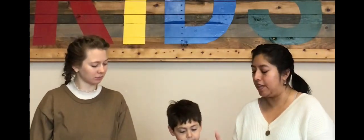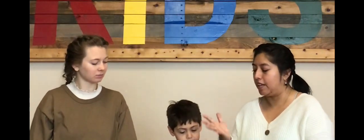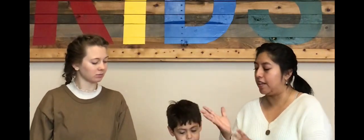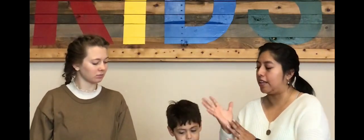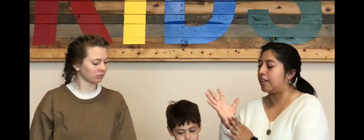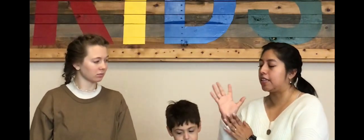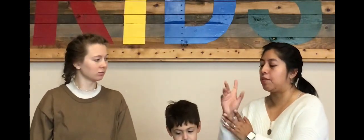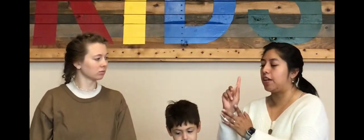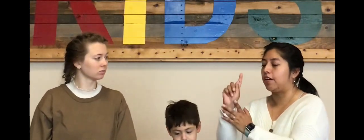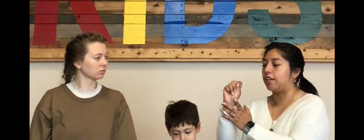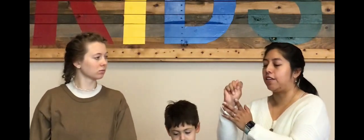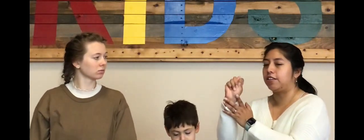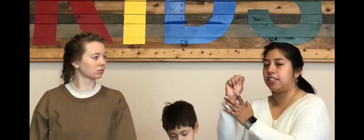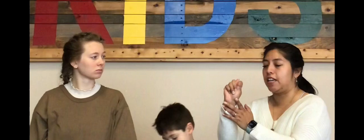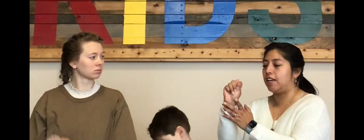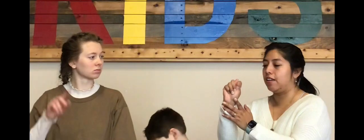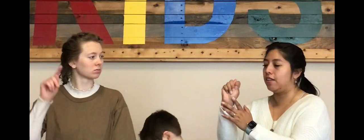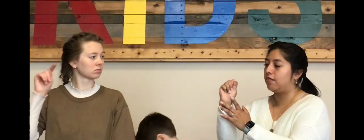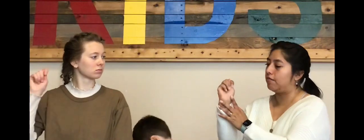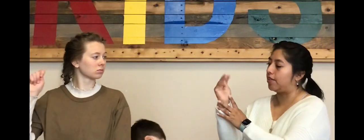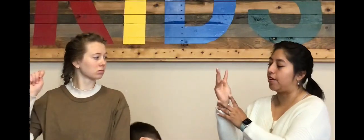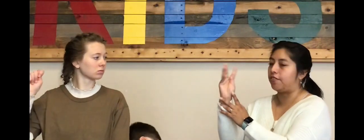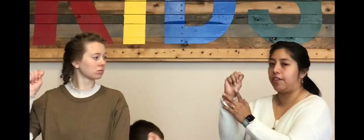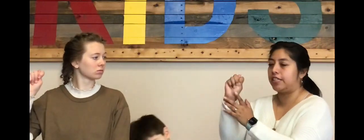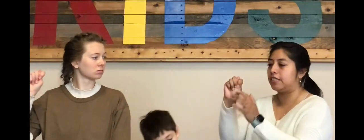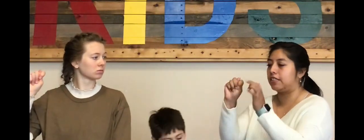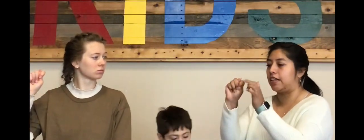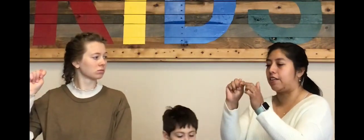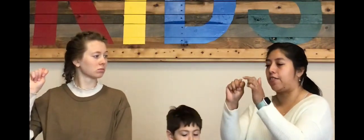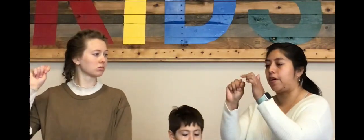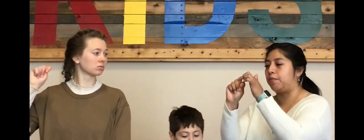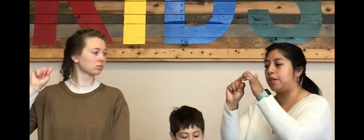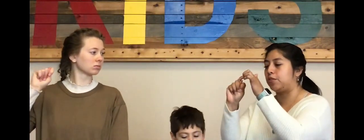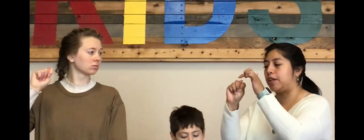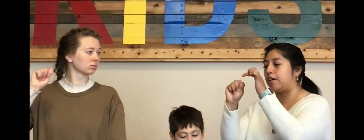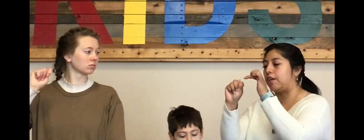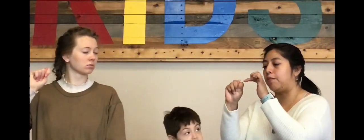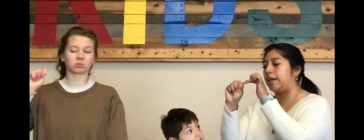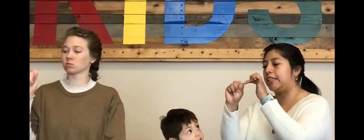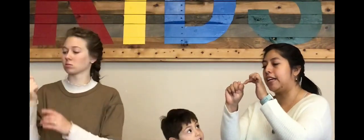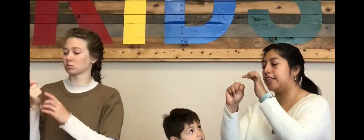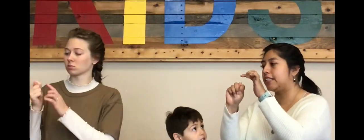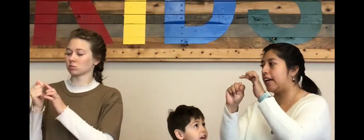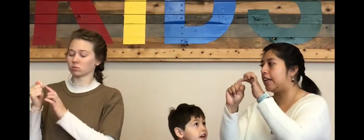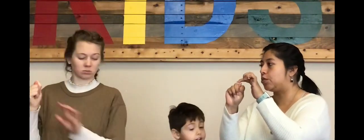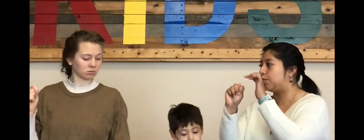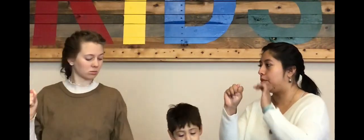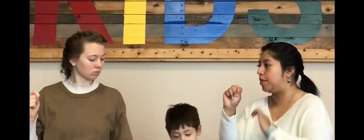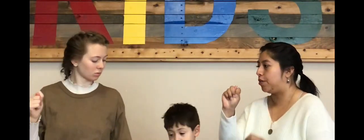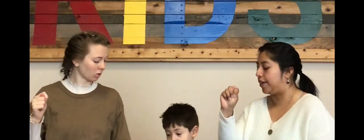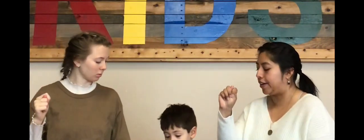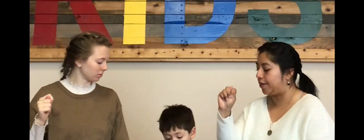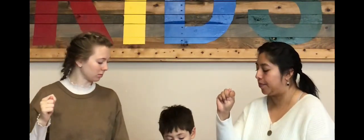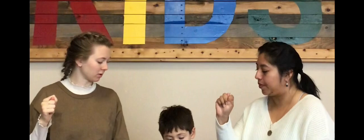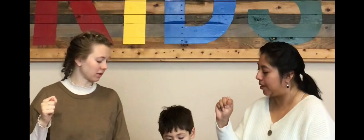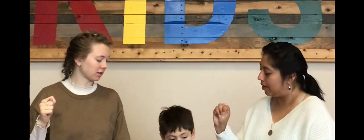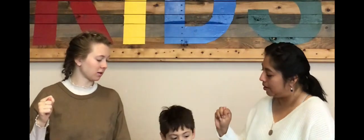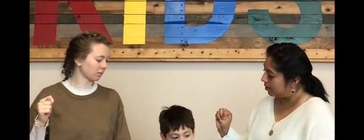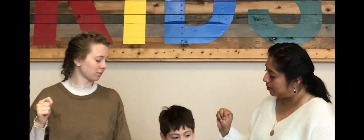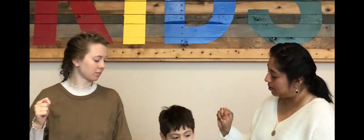bathroom. And that's going to be our letter T with our fists and our thumb between our index and middle finger.